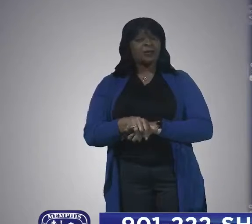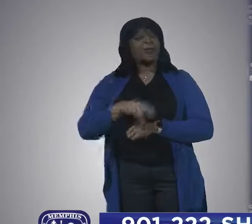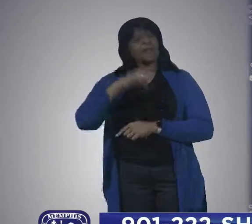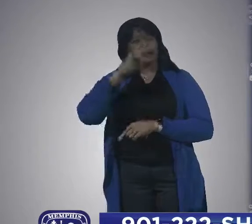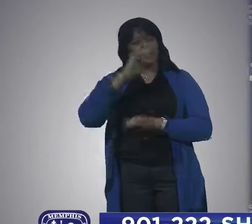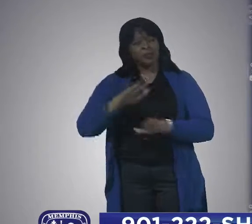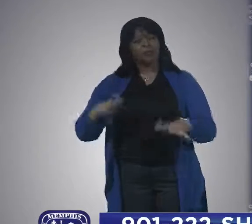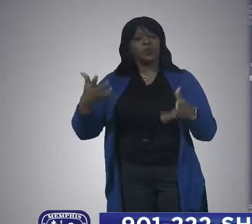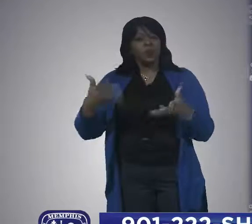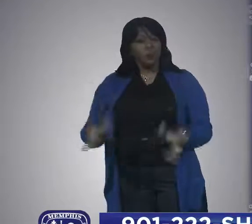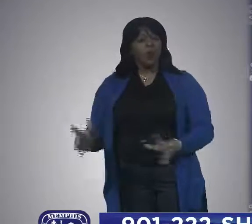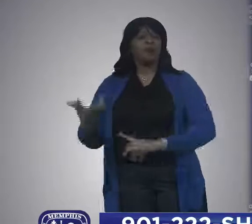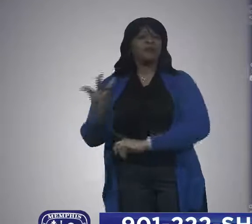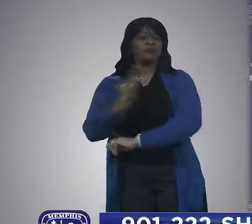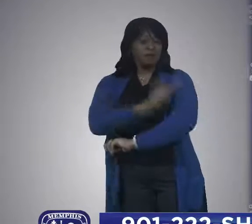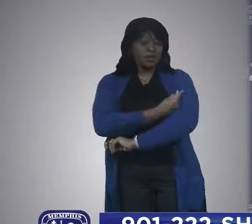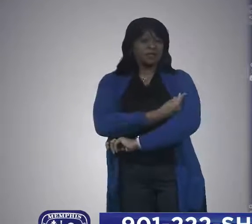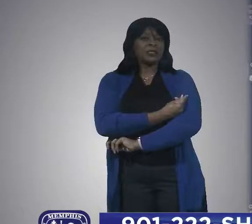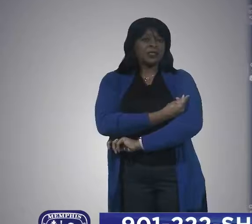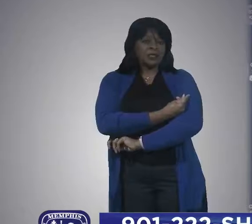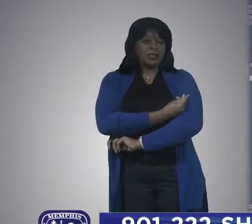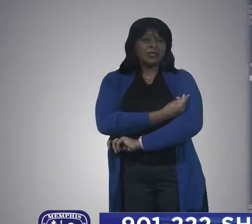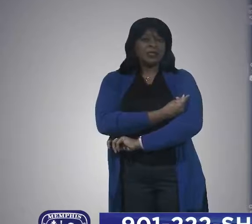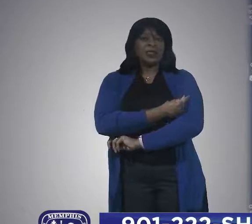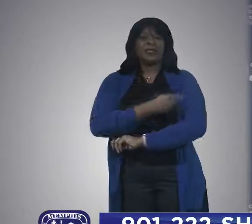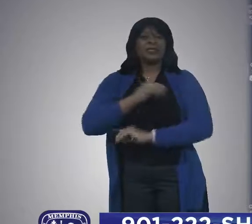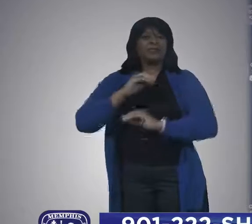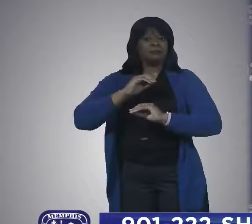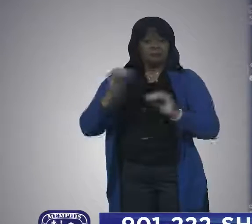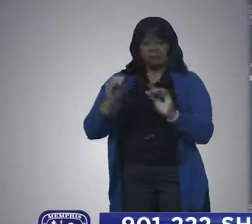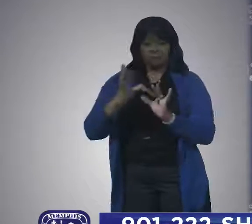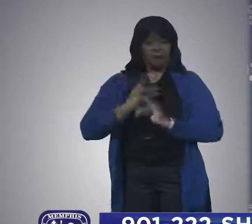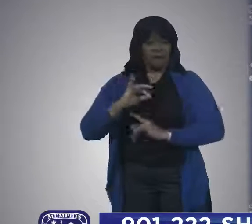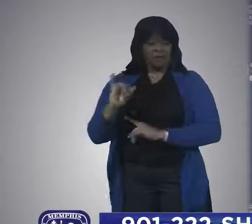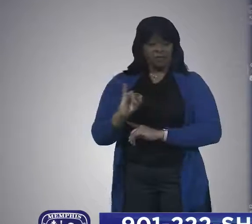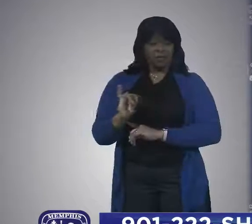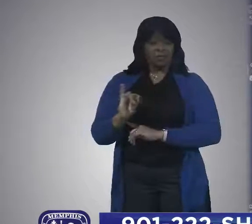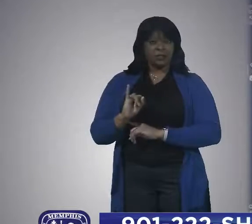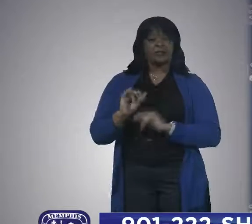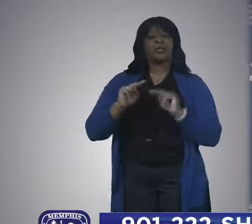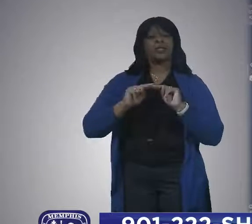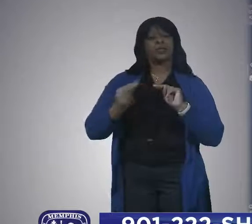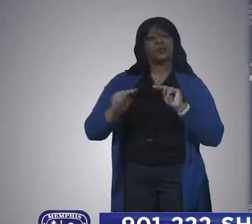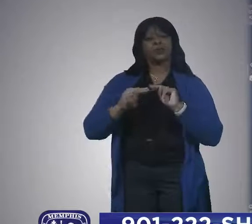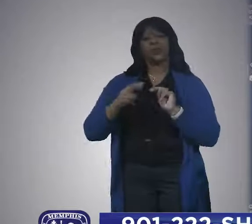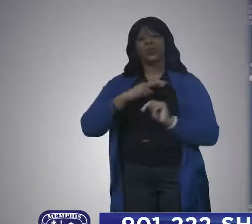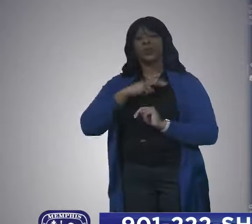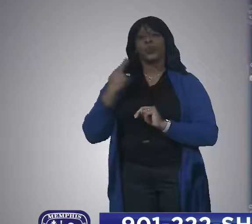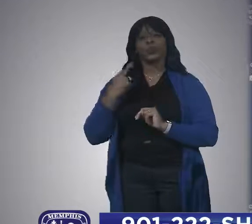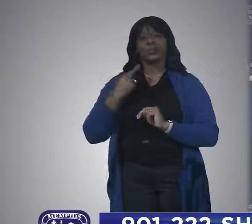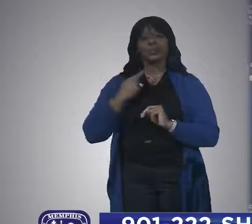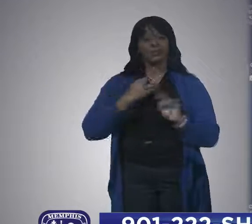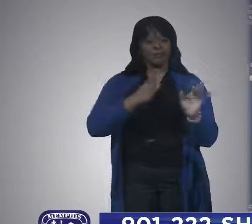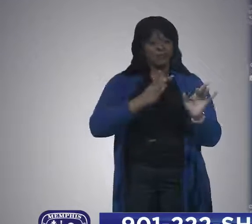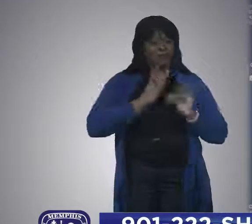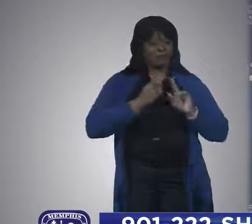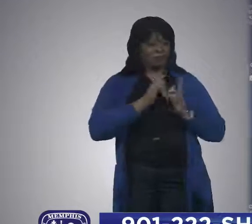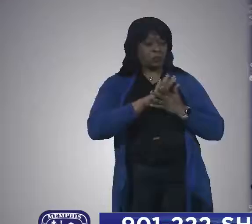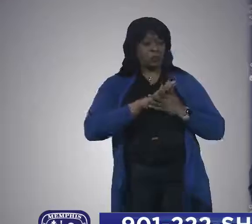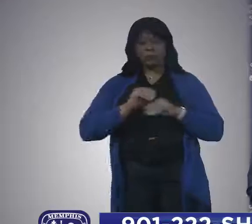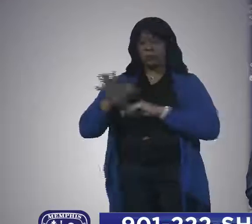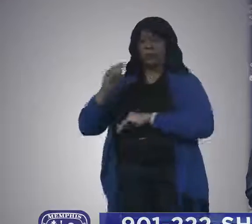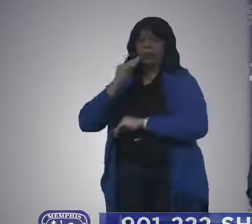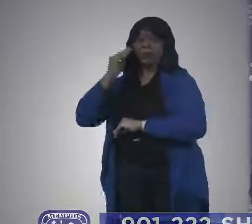kids who are vaccinated and not get infected decrease the risk of them bringing the virus